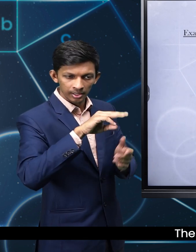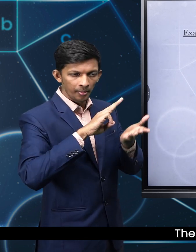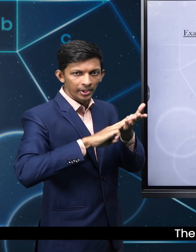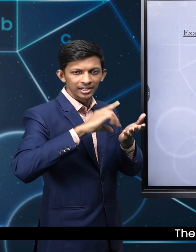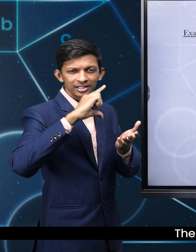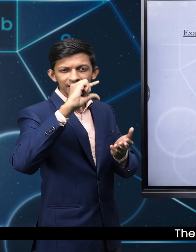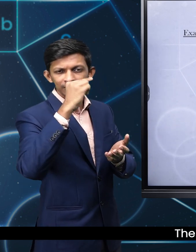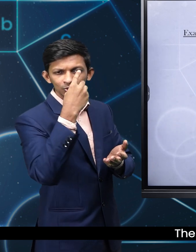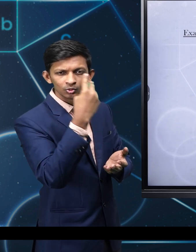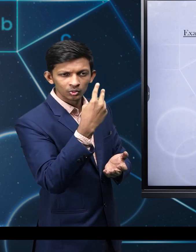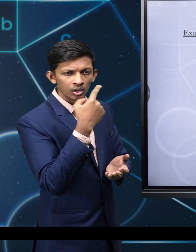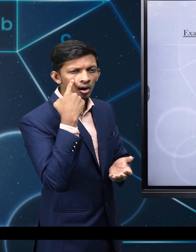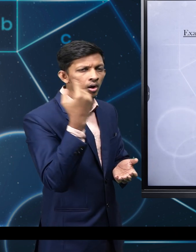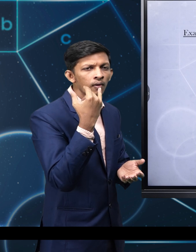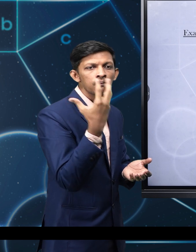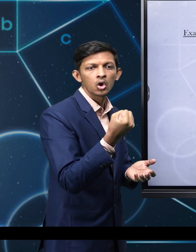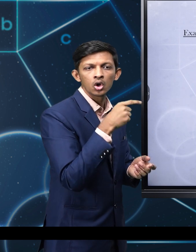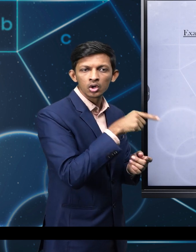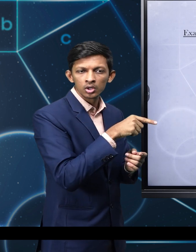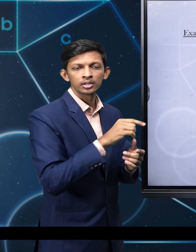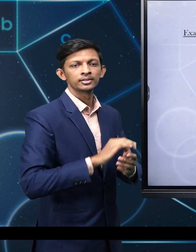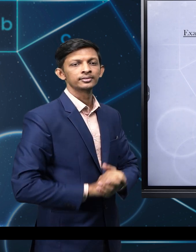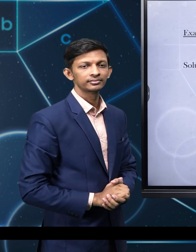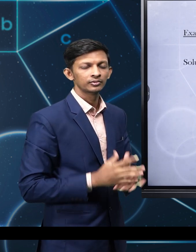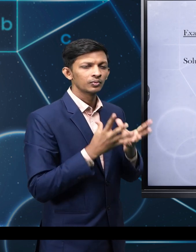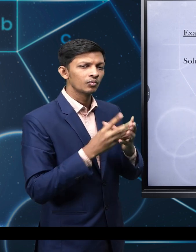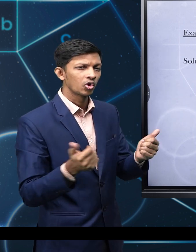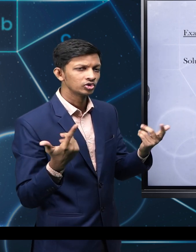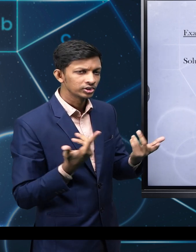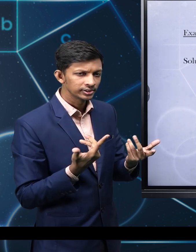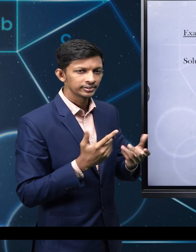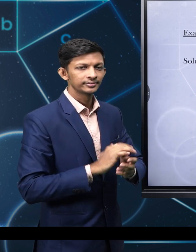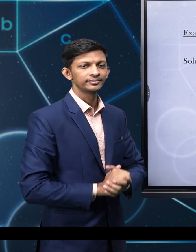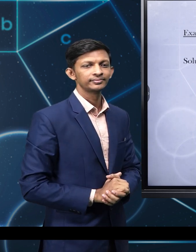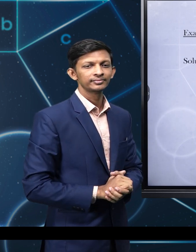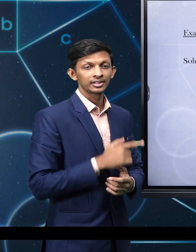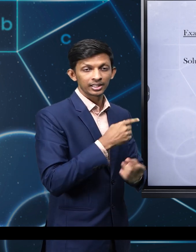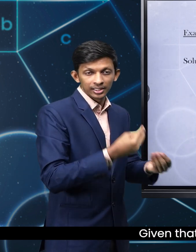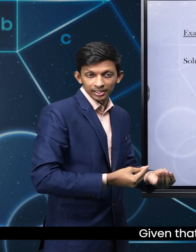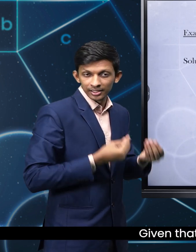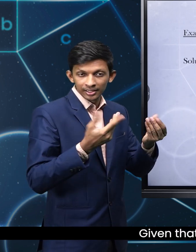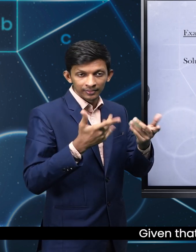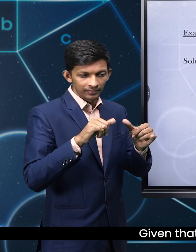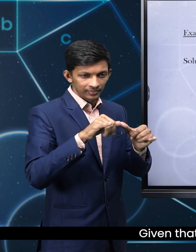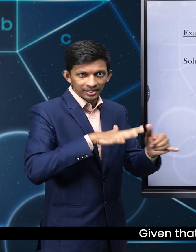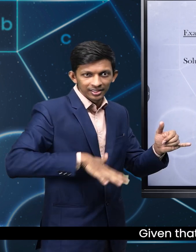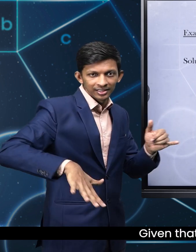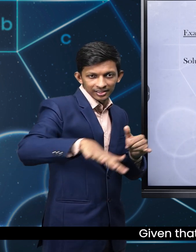3136 meter square. Find its perimeter. Solution: given that the area of the square